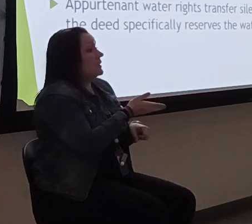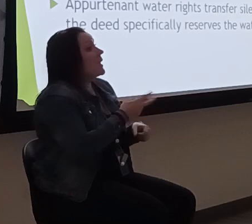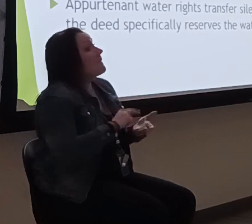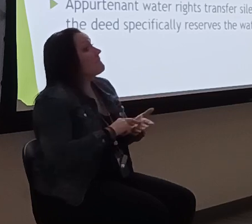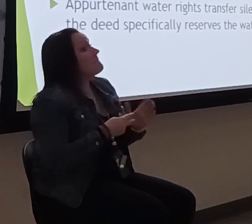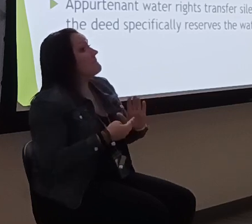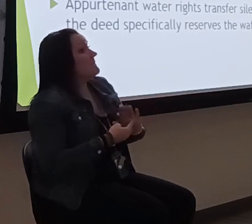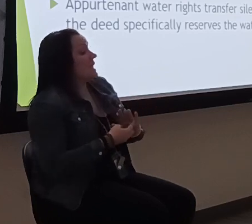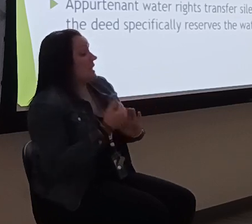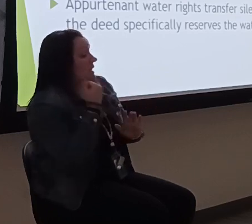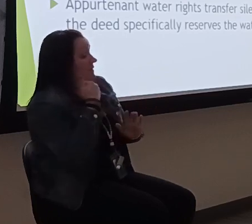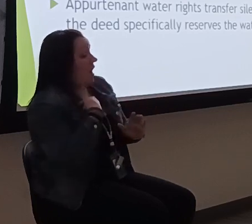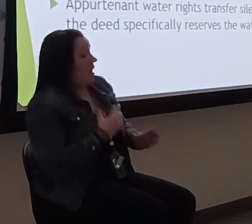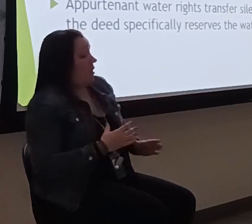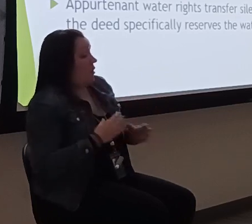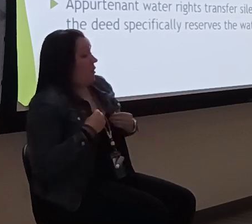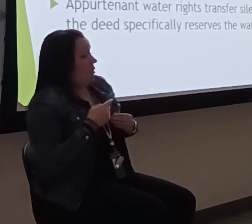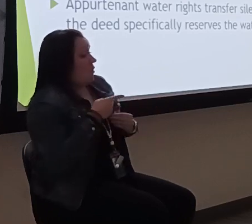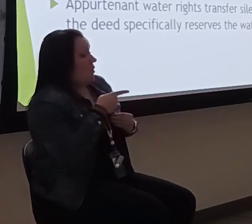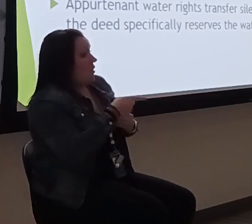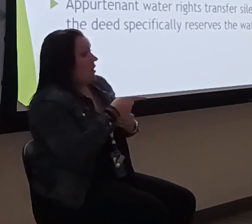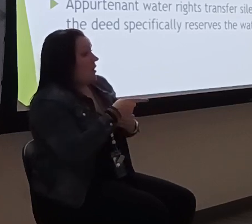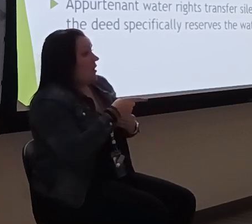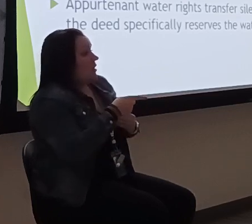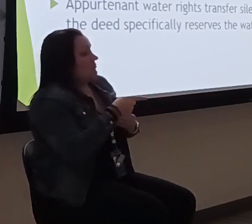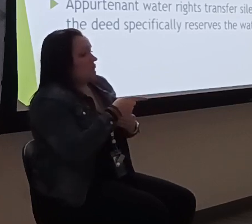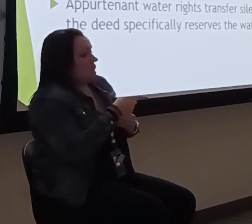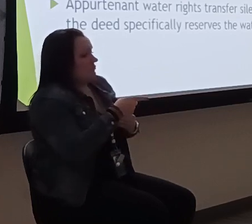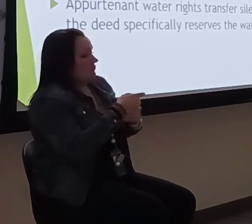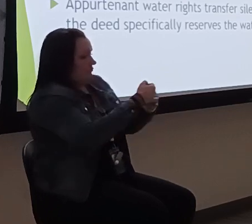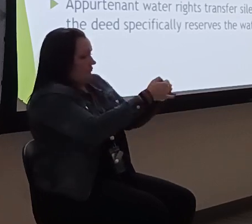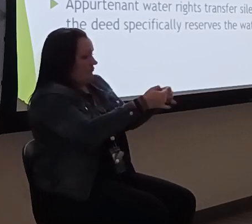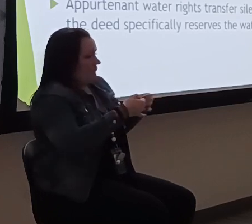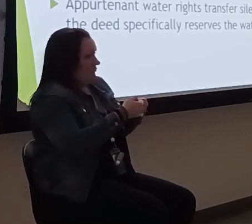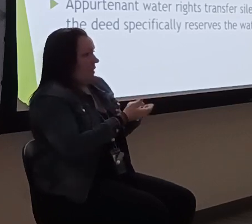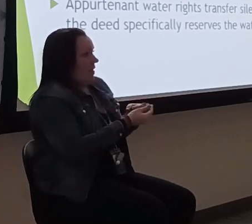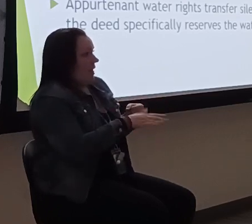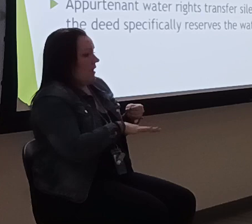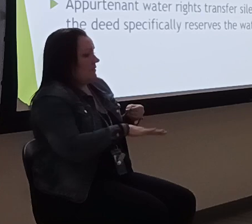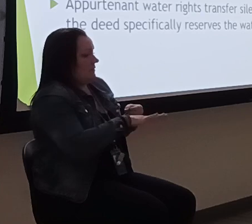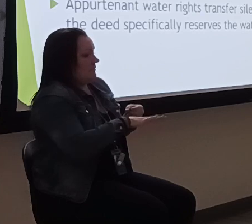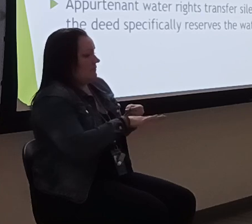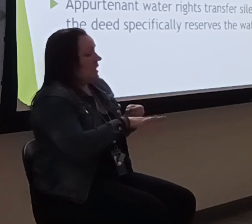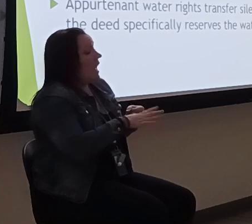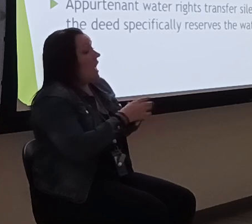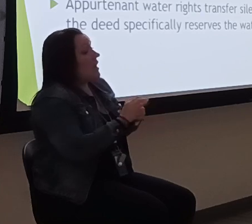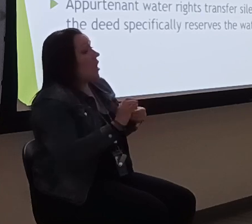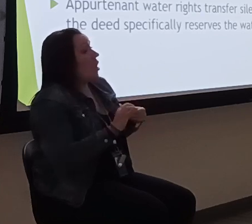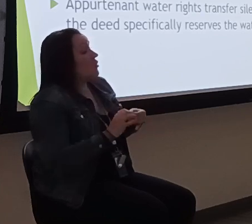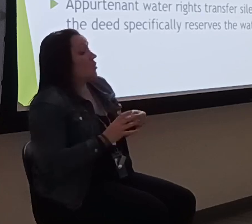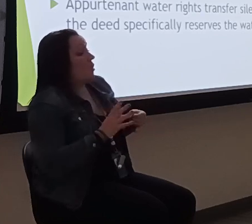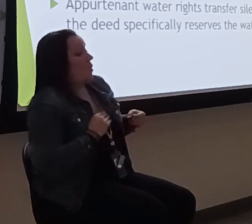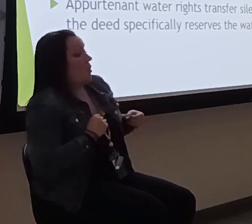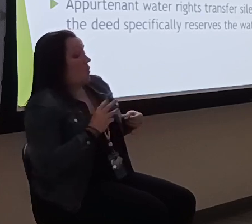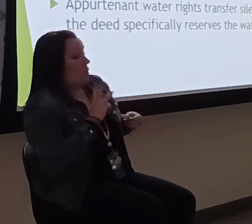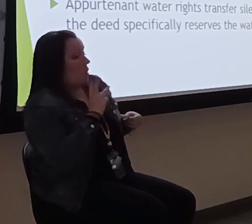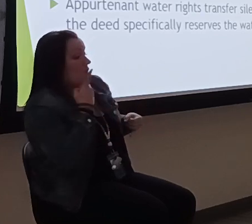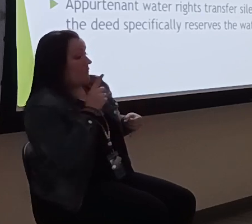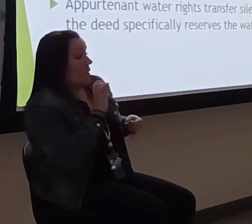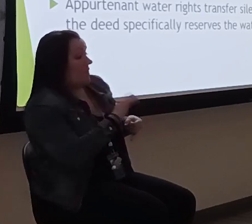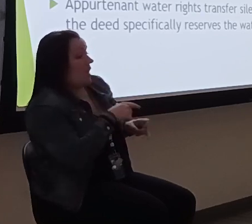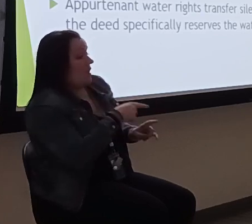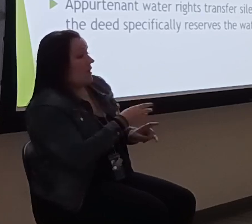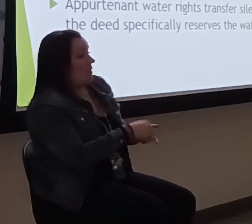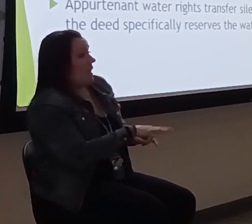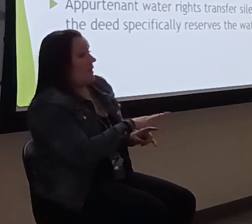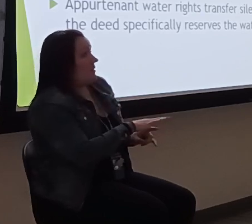is if I was the owner of a parcel of land and I also owned water for that parcel of